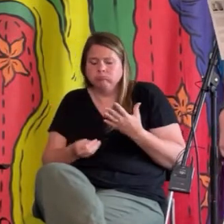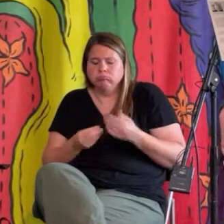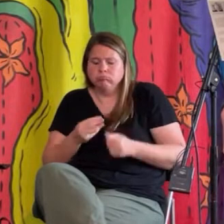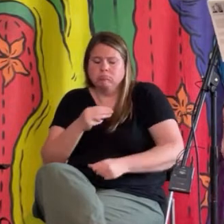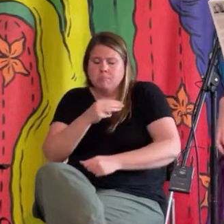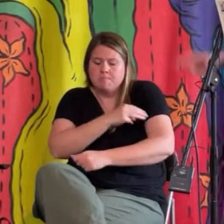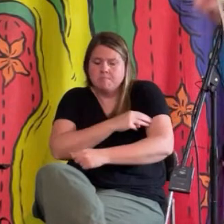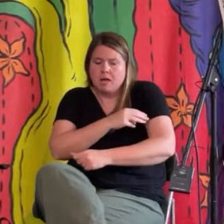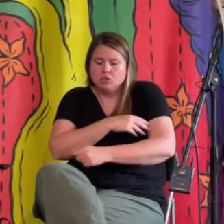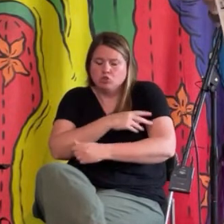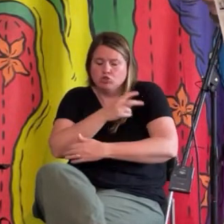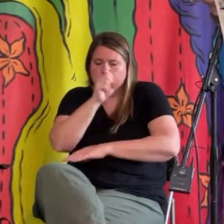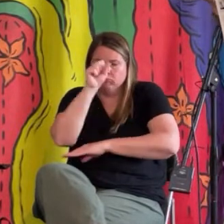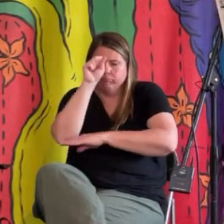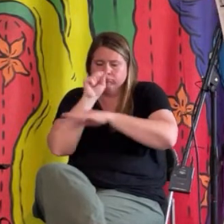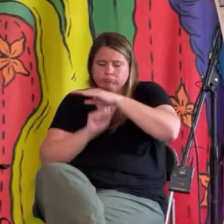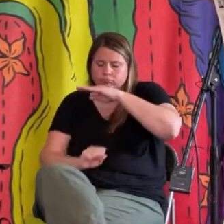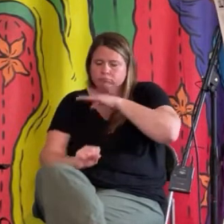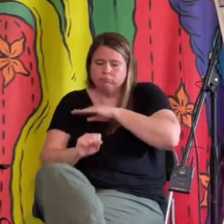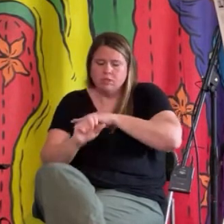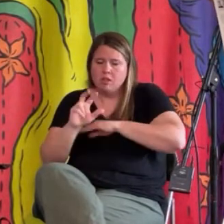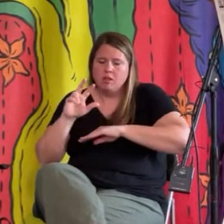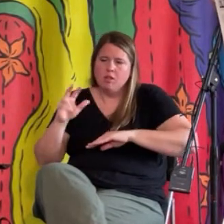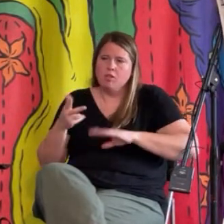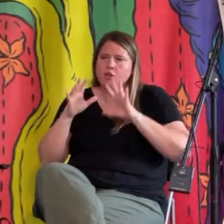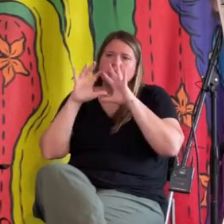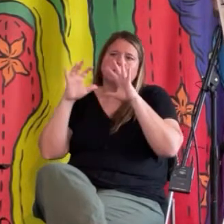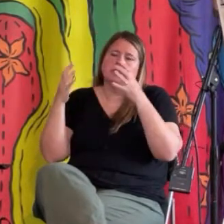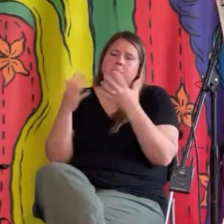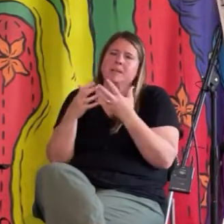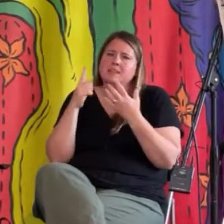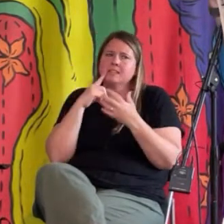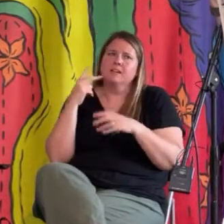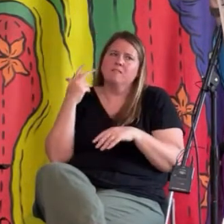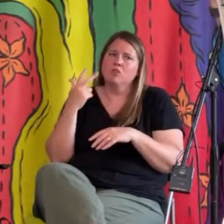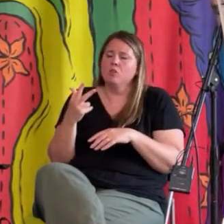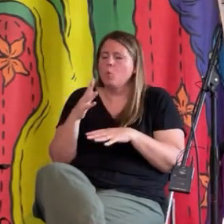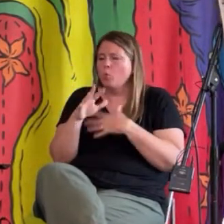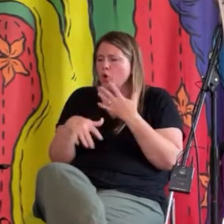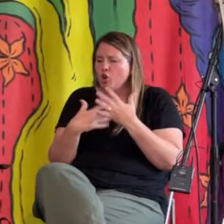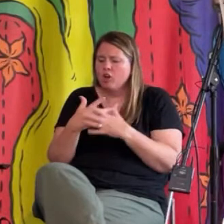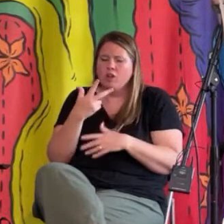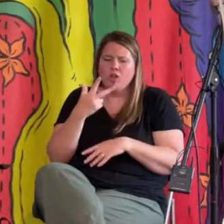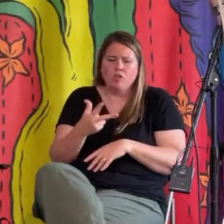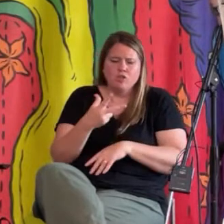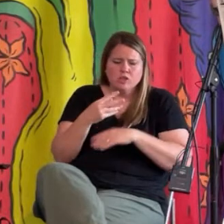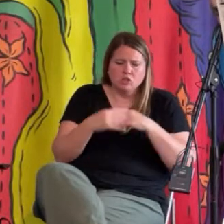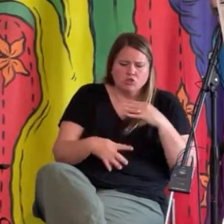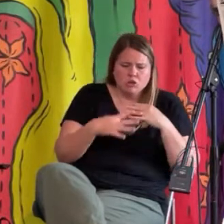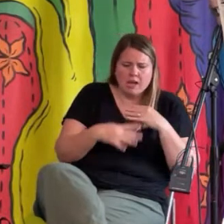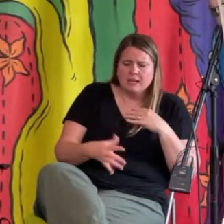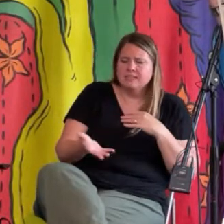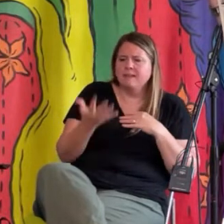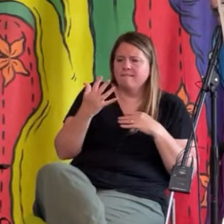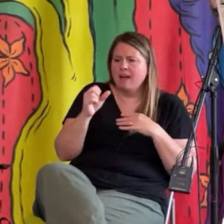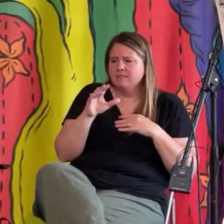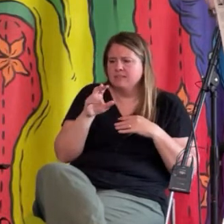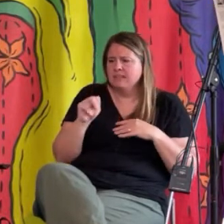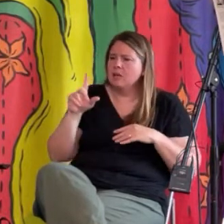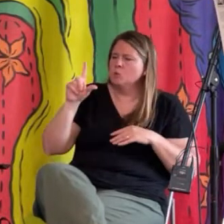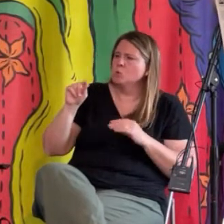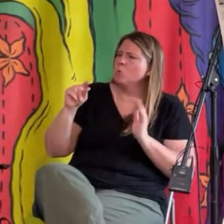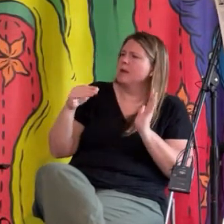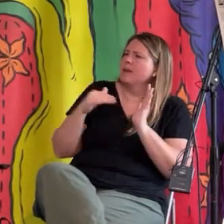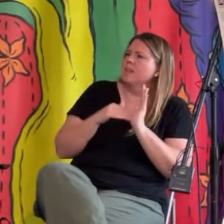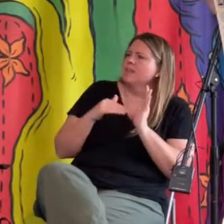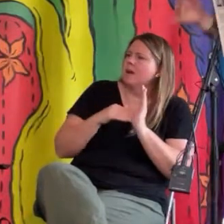third dimension, but in these two, I can give you the world. 3 drains, 5 scans, $20,000. Come, doctor,